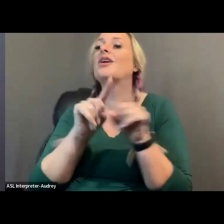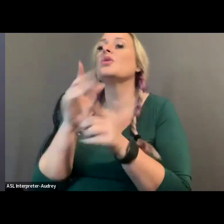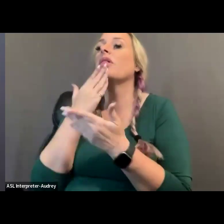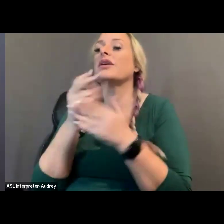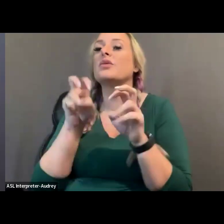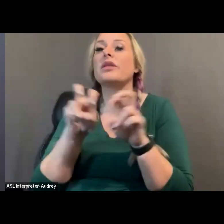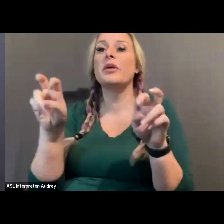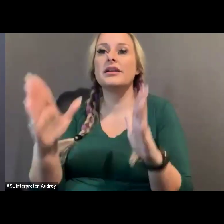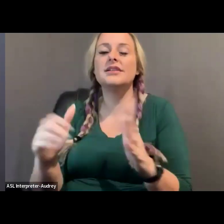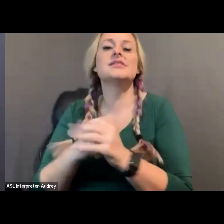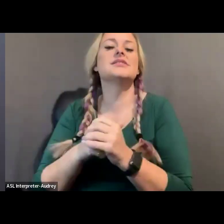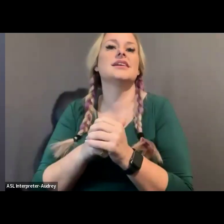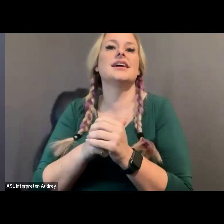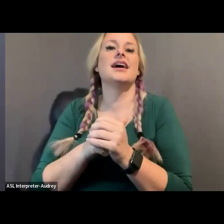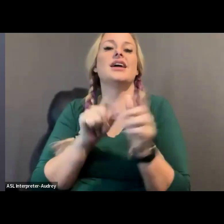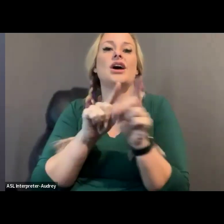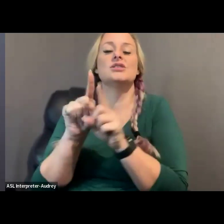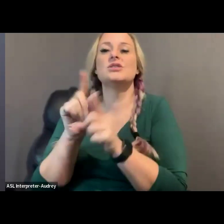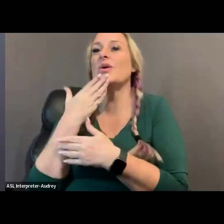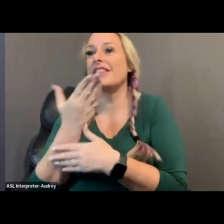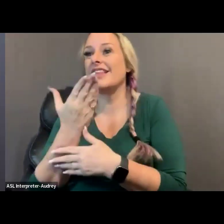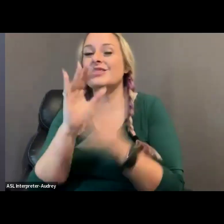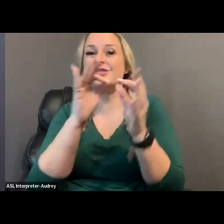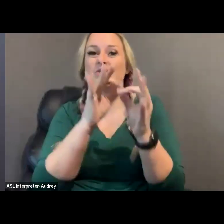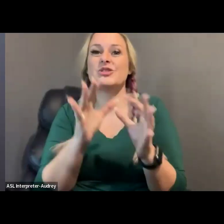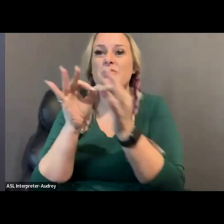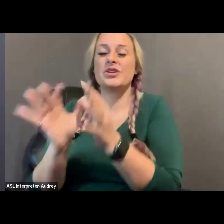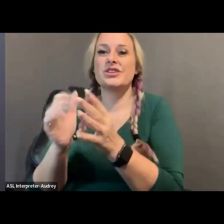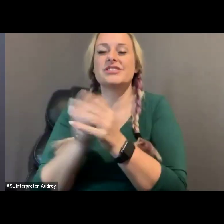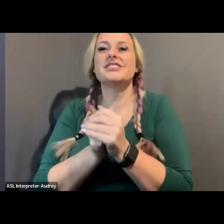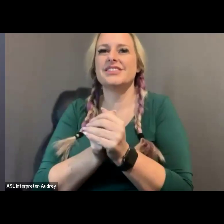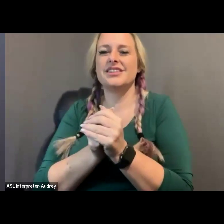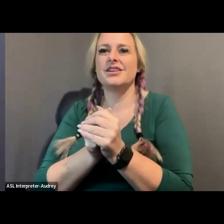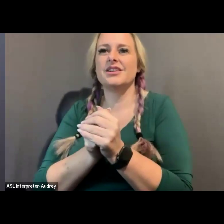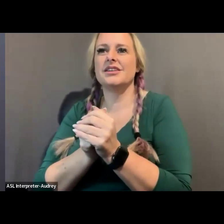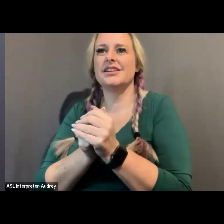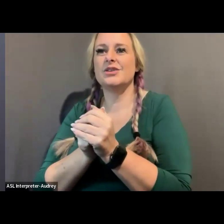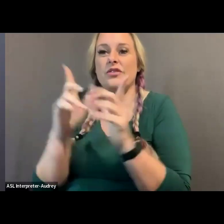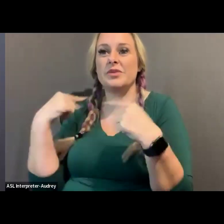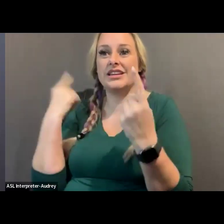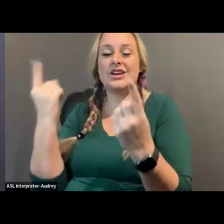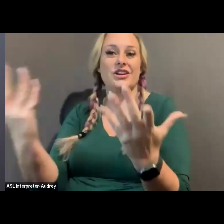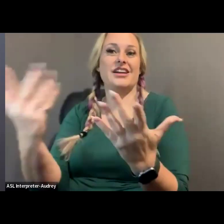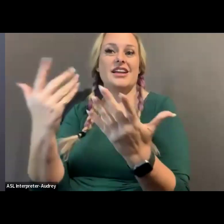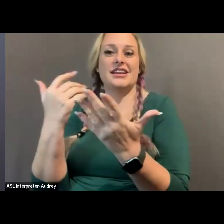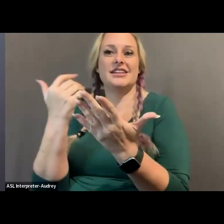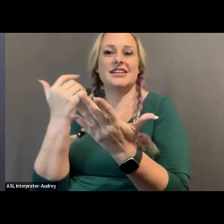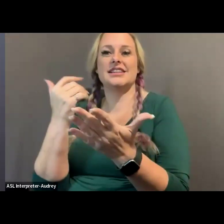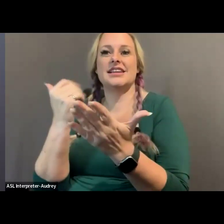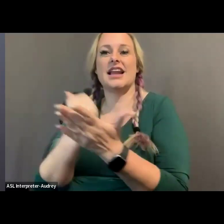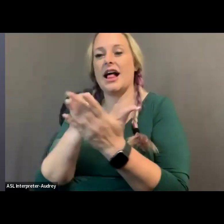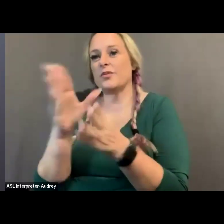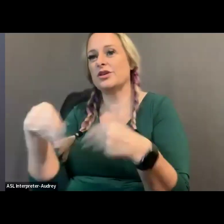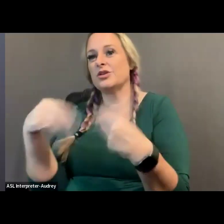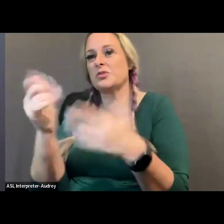panelists. And thank you to our interpreter who's been here and was helping us with the